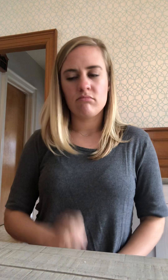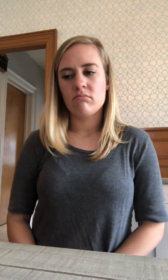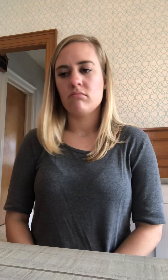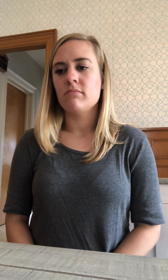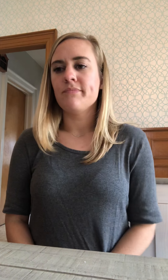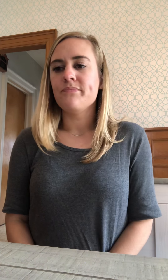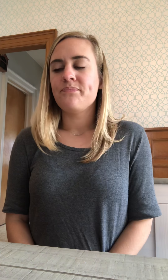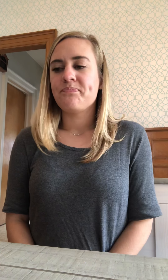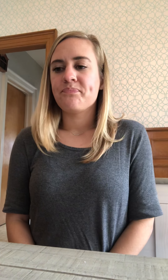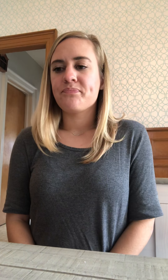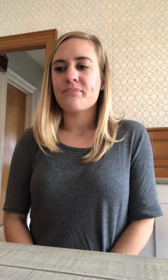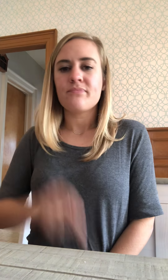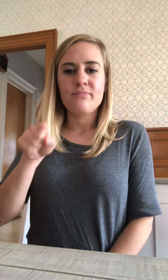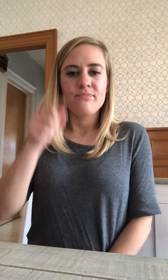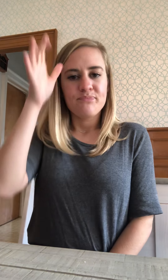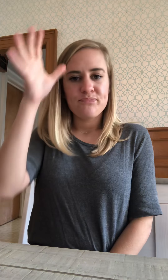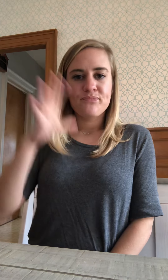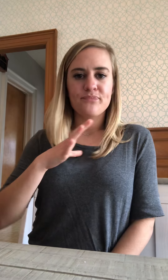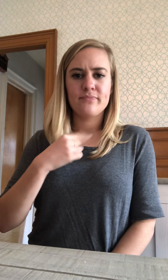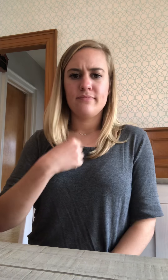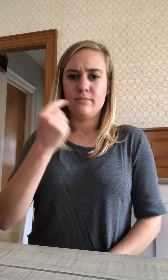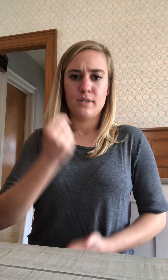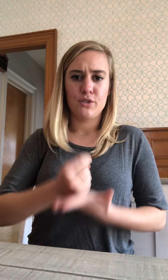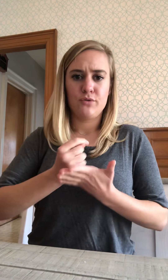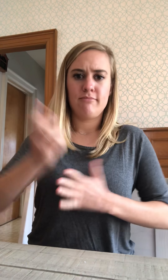here's a guy I treated a lot of years ago, and you can see that